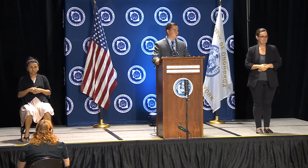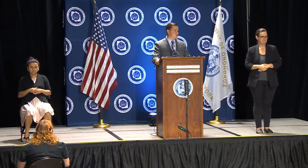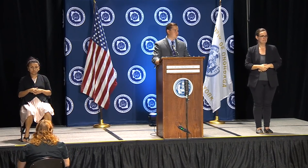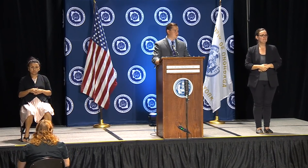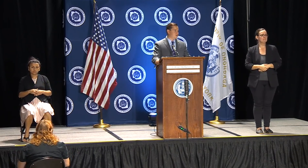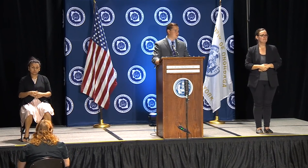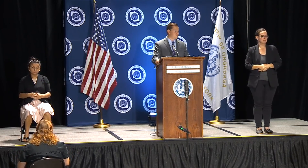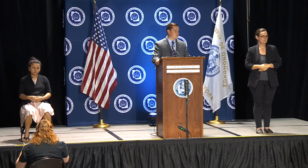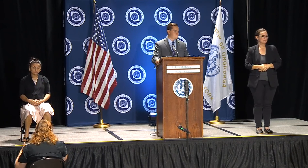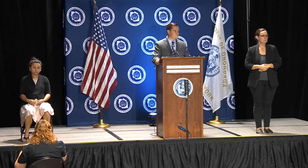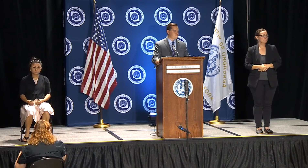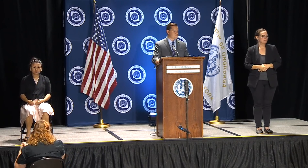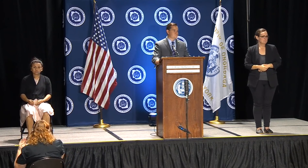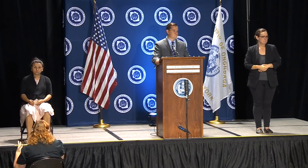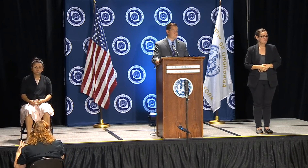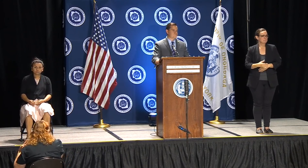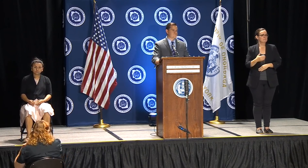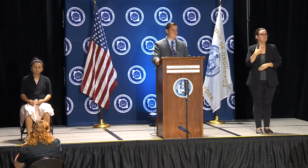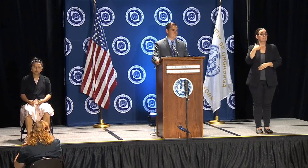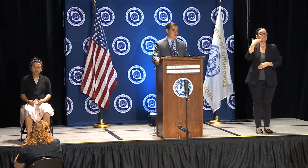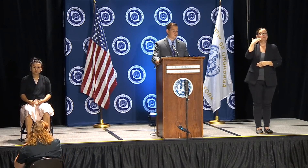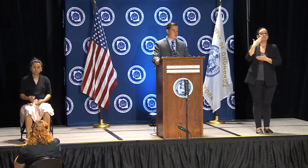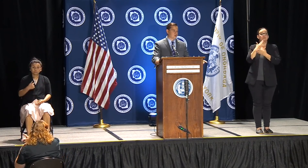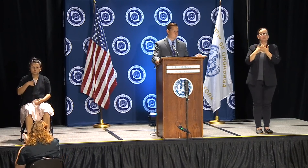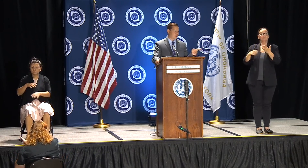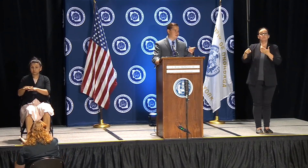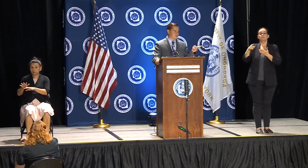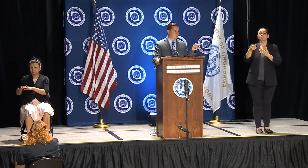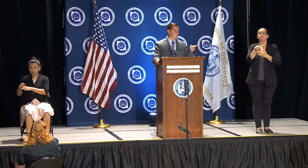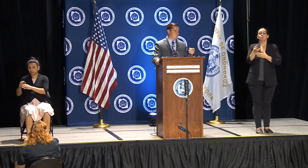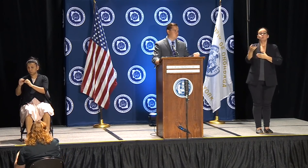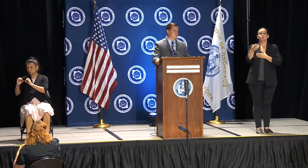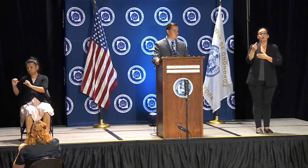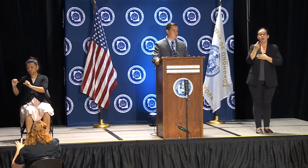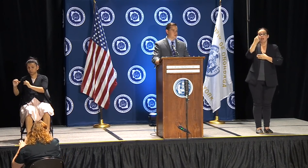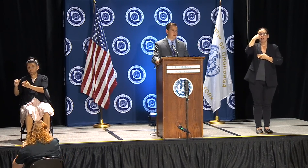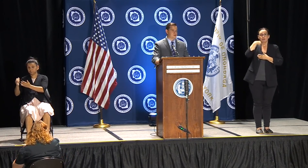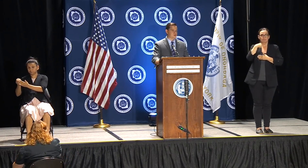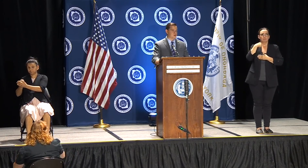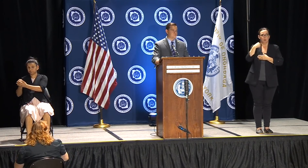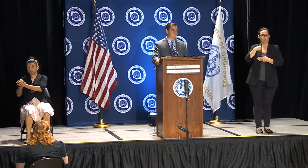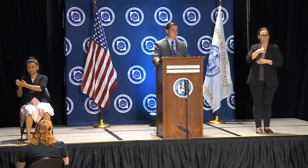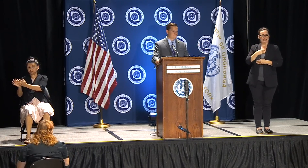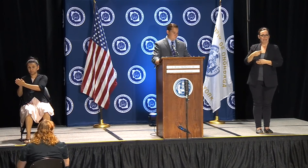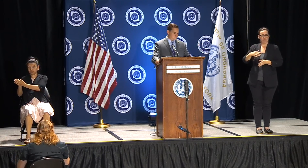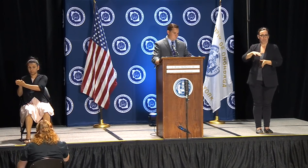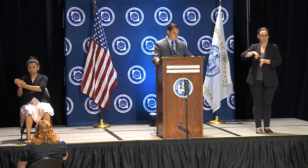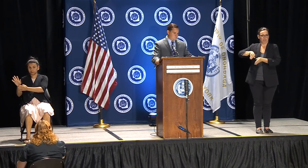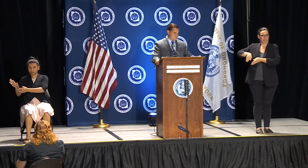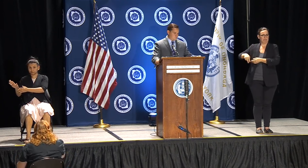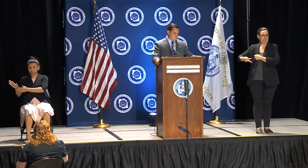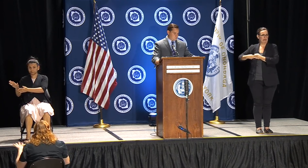in our reserves if necessary. Getting them processed is expensive still.